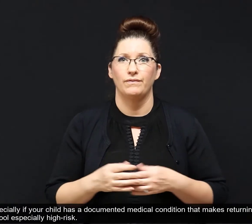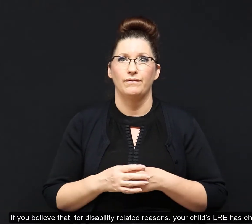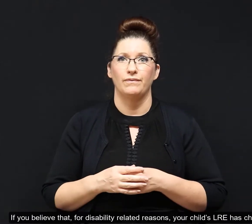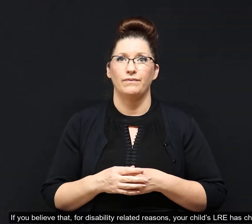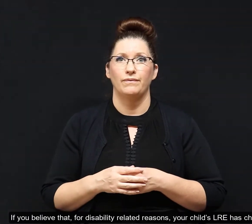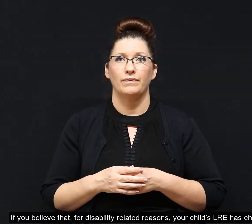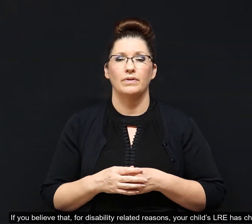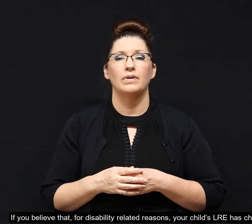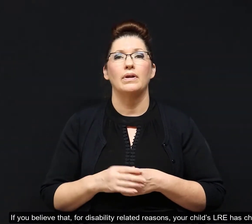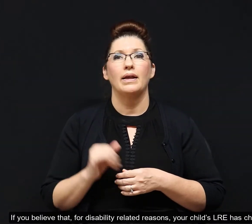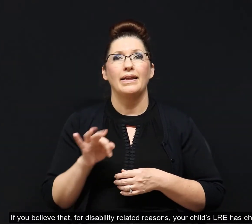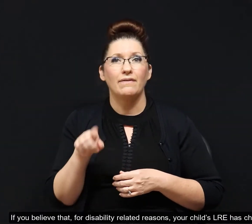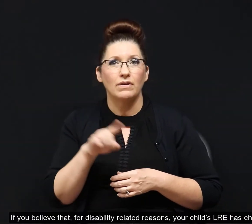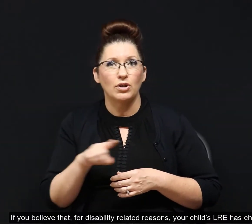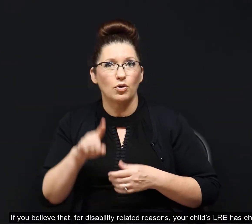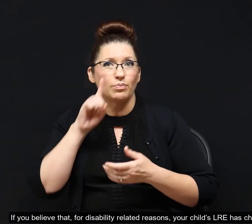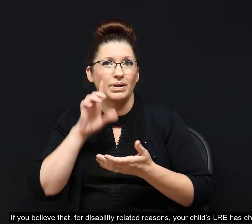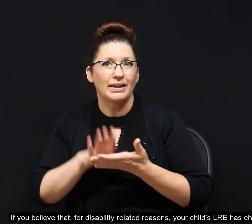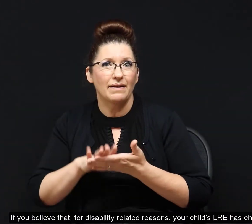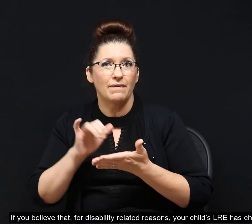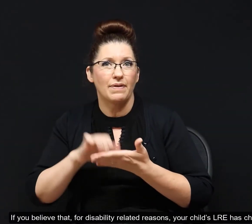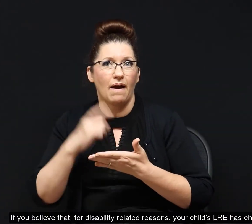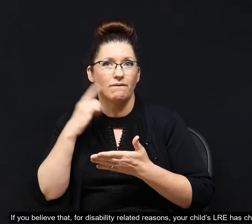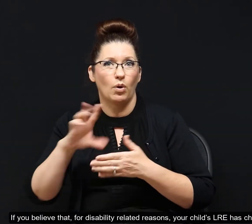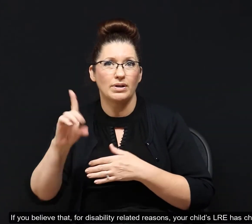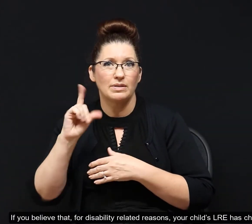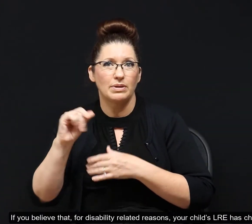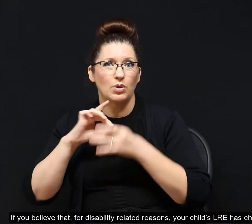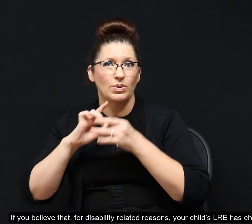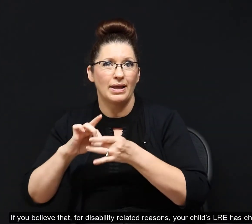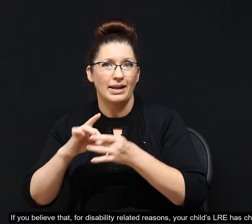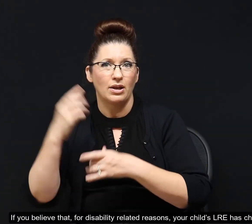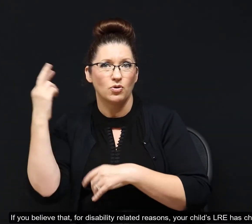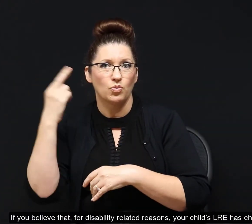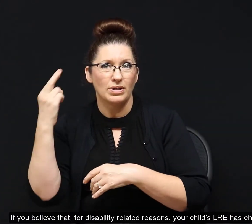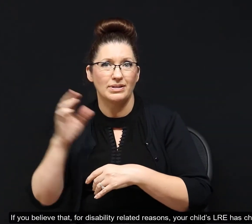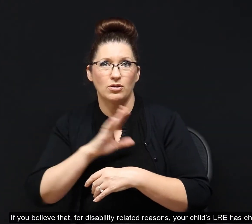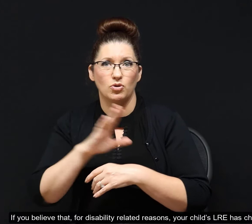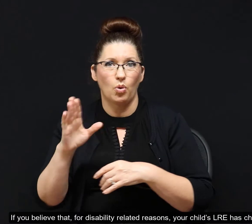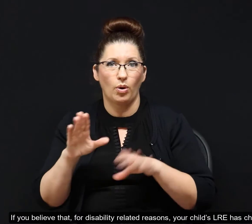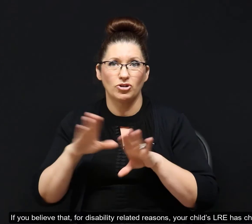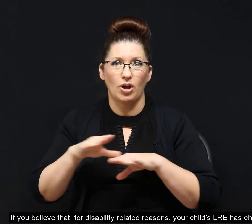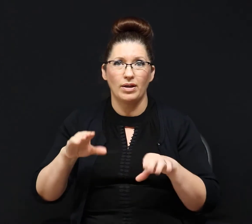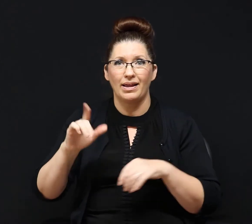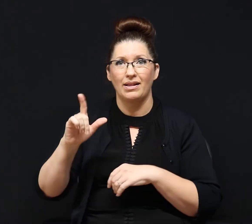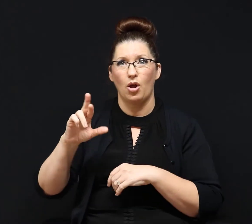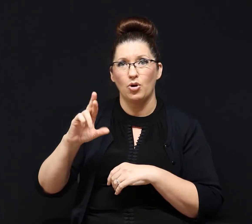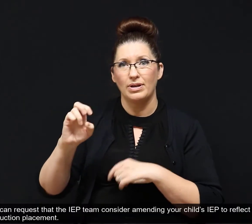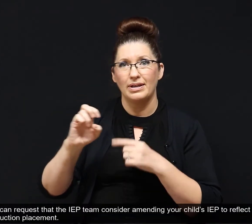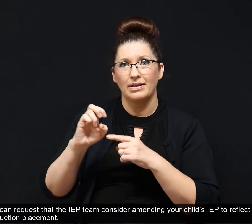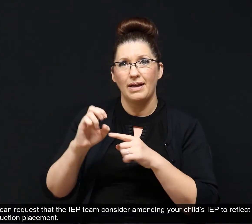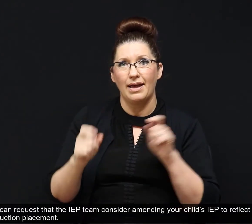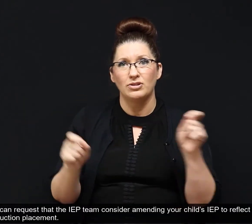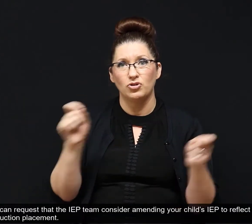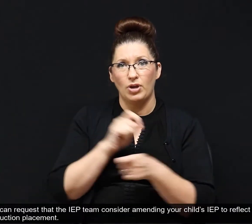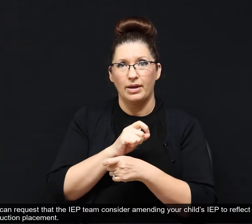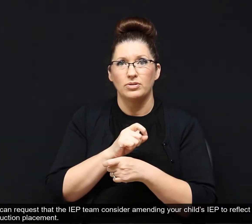If you believe that, for disability-related reasons, your child's LRE has changed, you can request that the